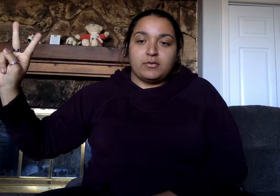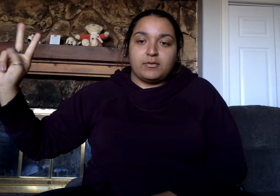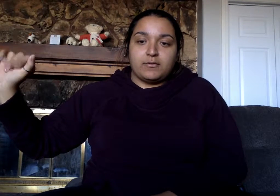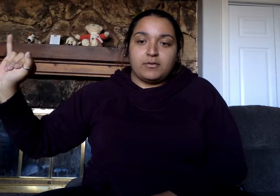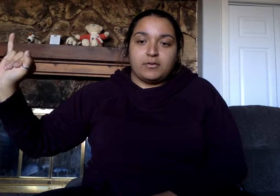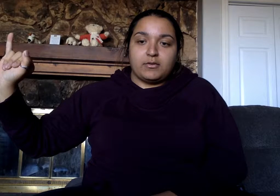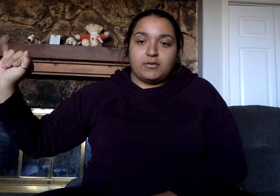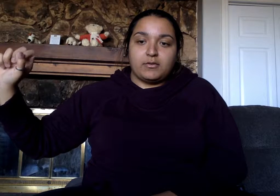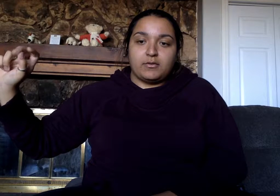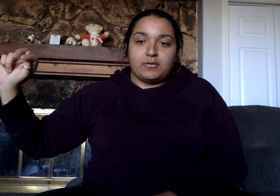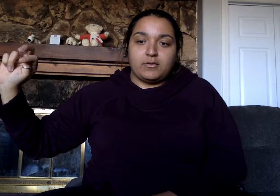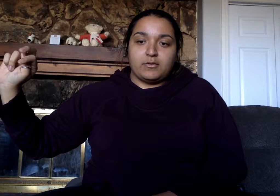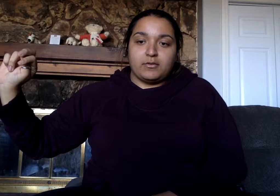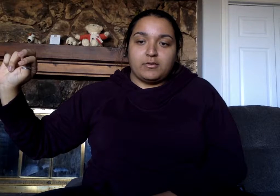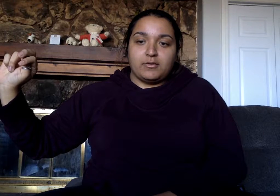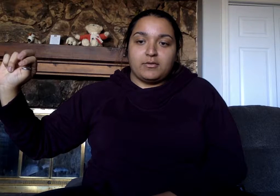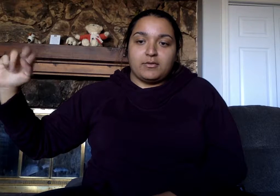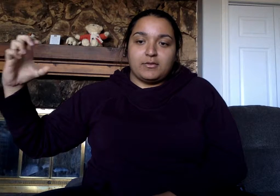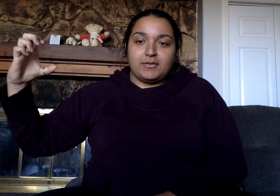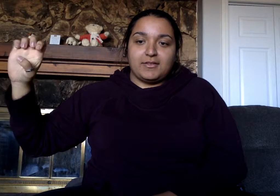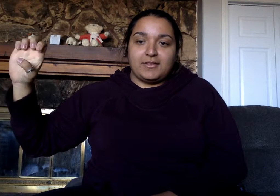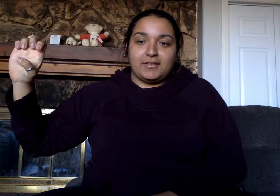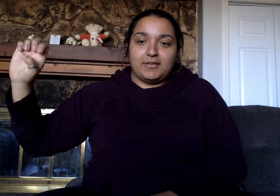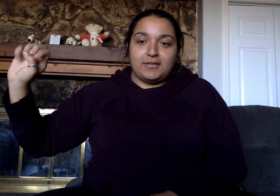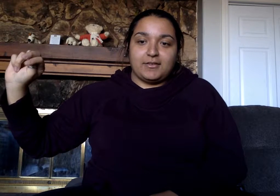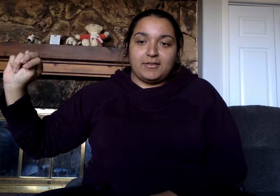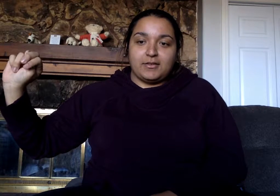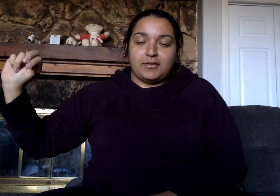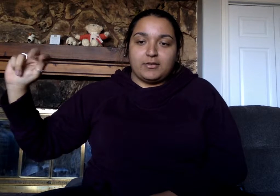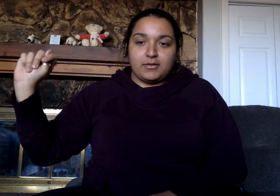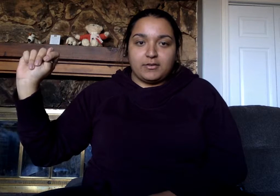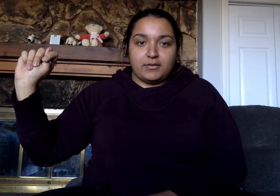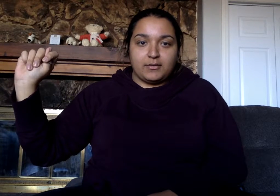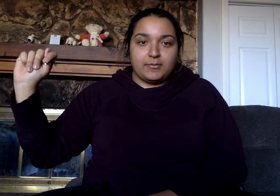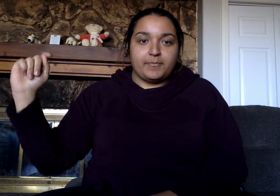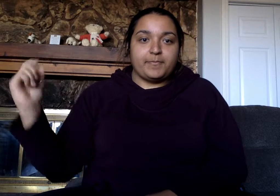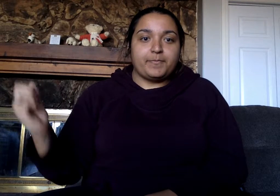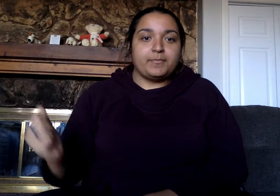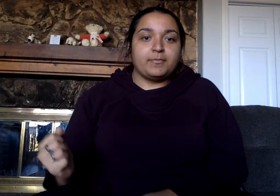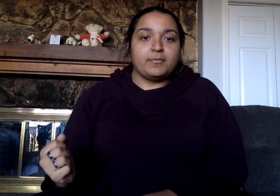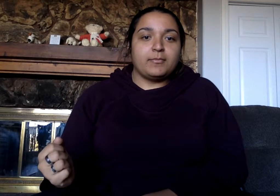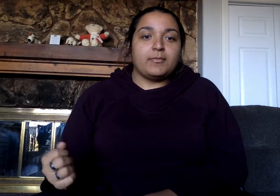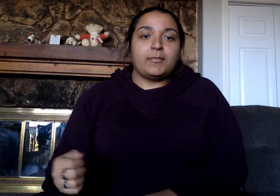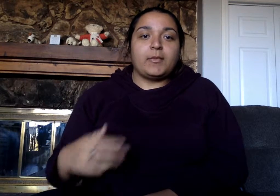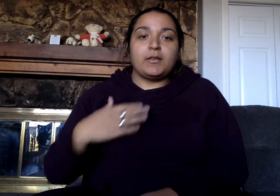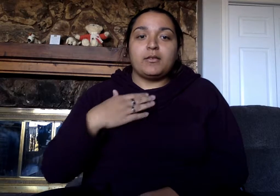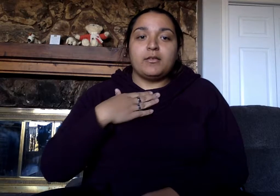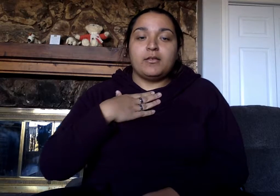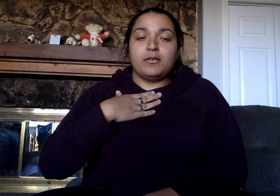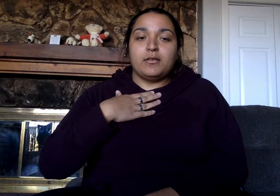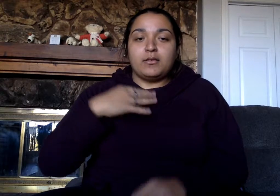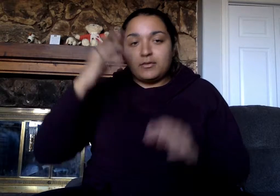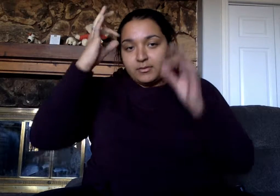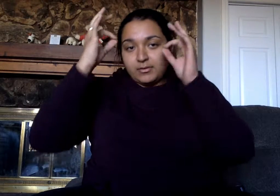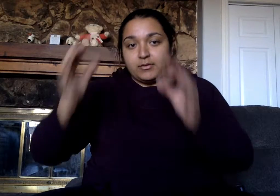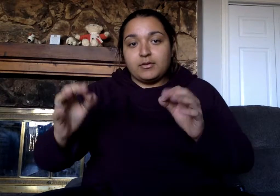is they'll get you your flights, they'll get you the places that you want to go. It's like, okay, all these hotels are within your budget. If you want to go cheaper, here are some cheaper hotels. If you want